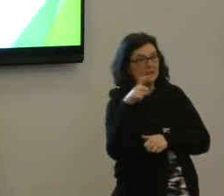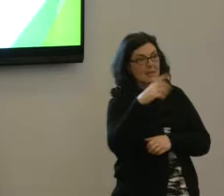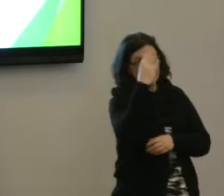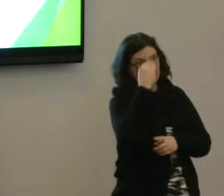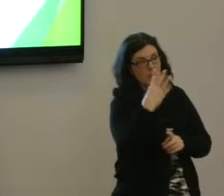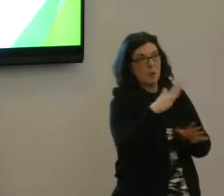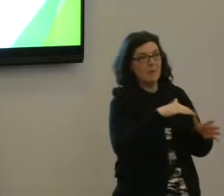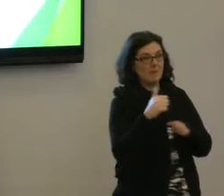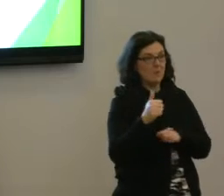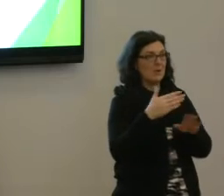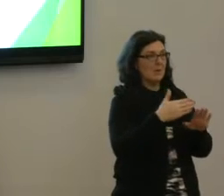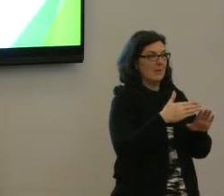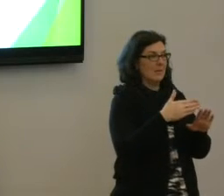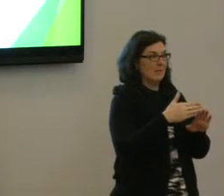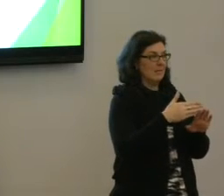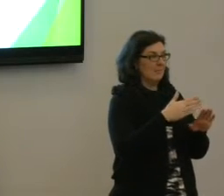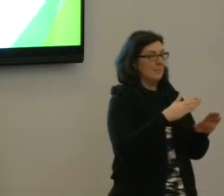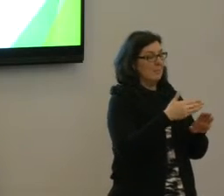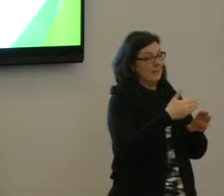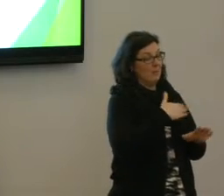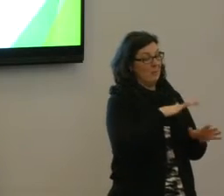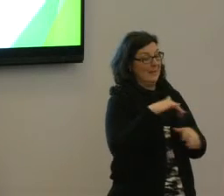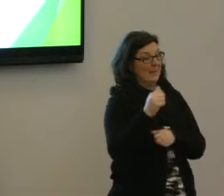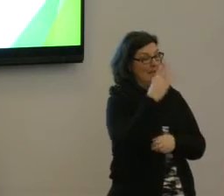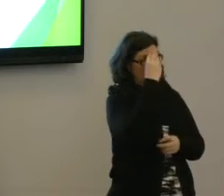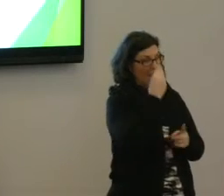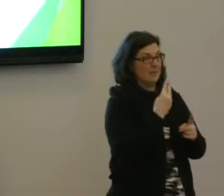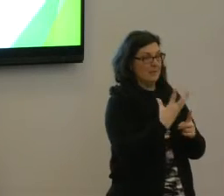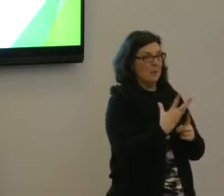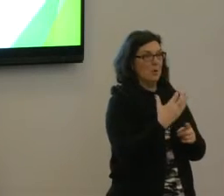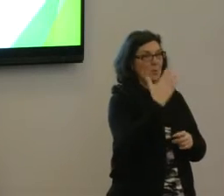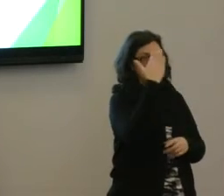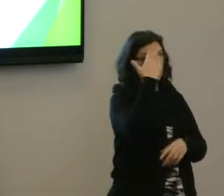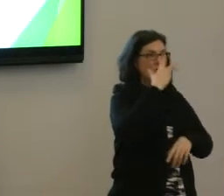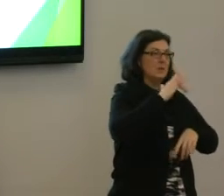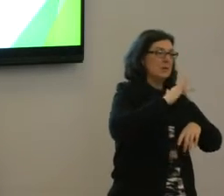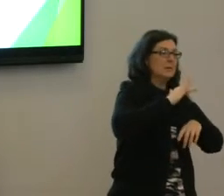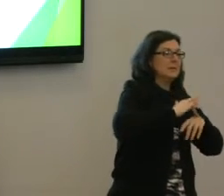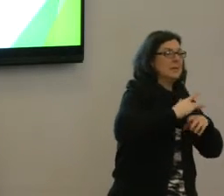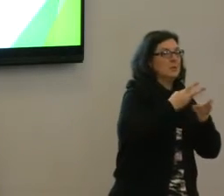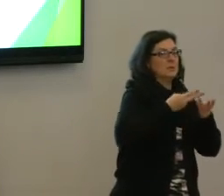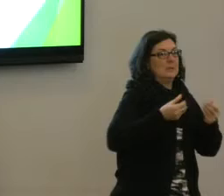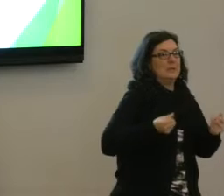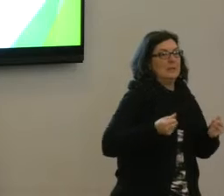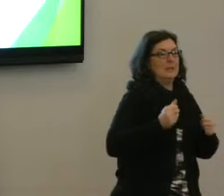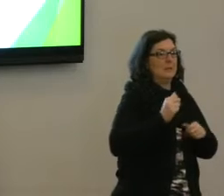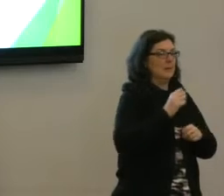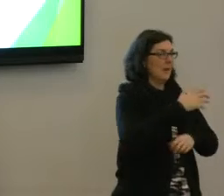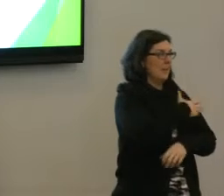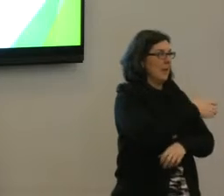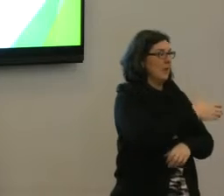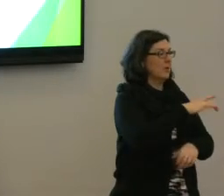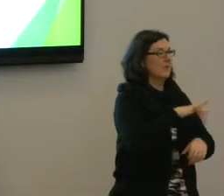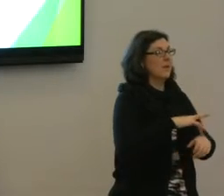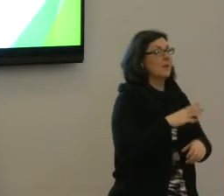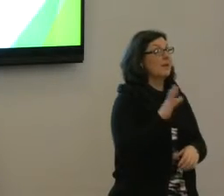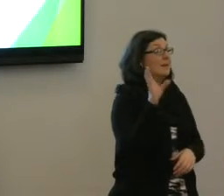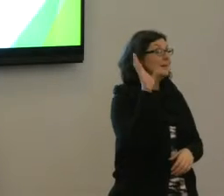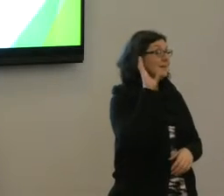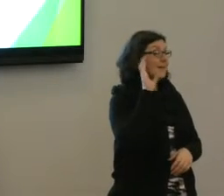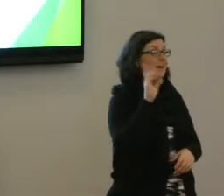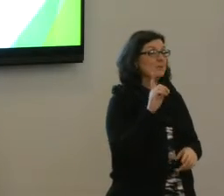you become aware of the power of touch. And we know about the power of the healing, welcoming touch. Sounds, if you can't